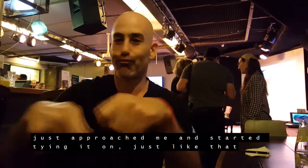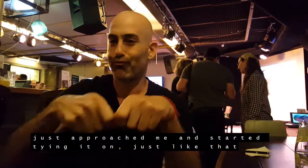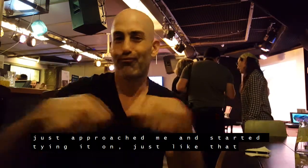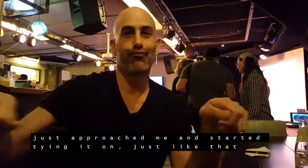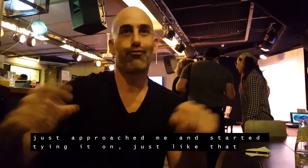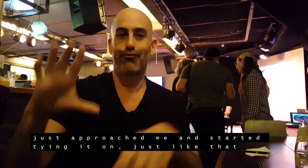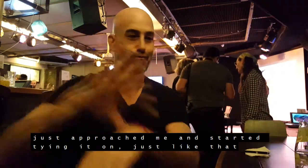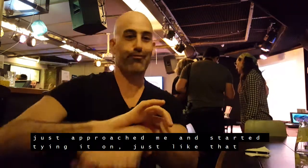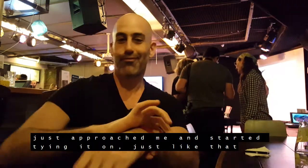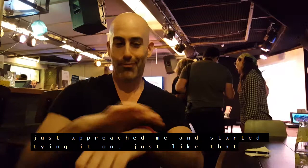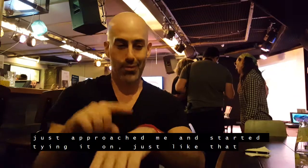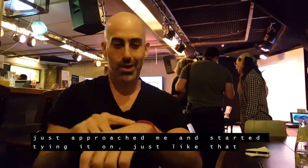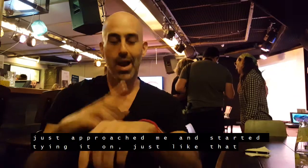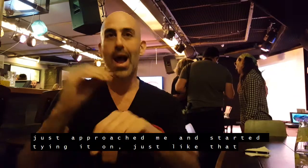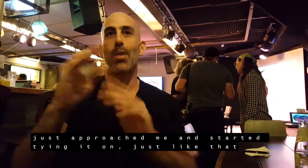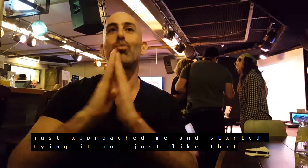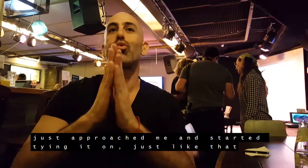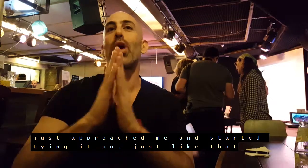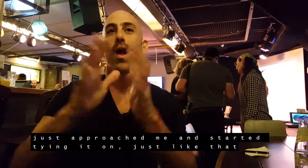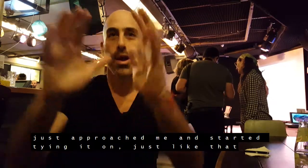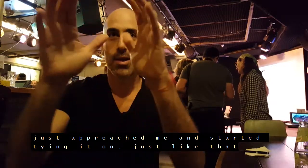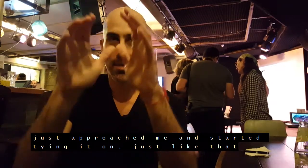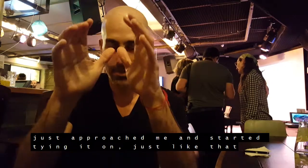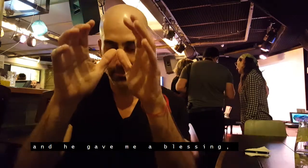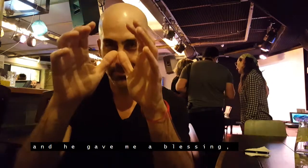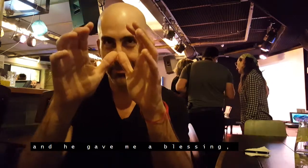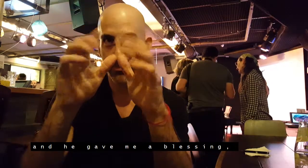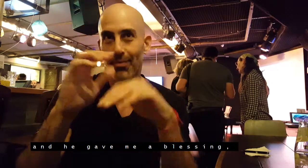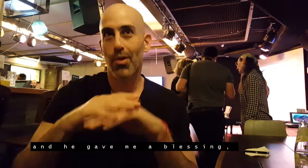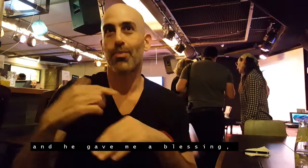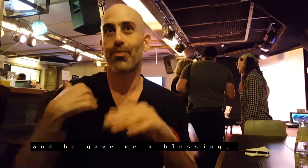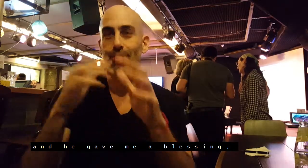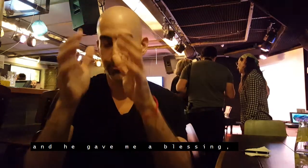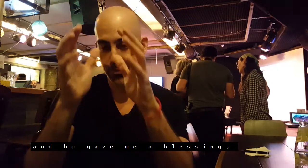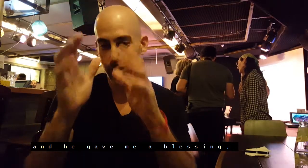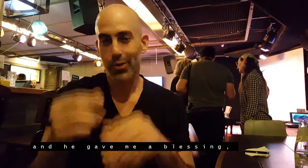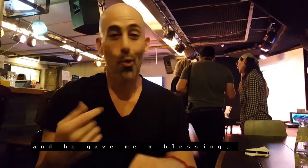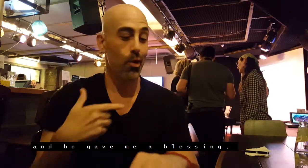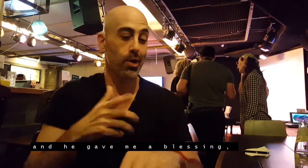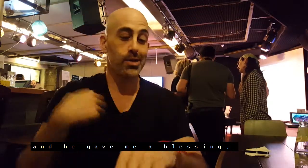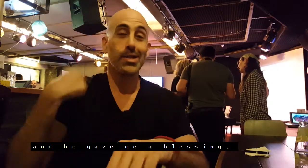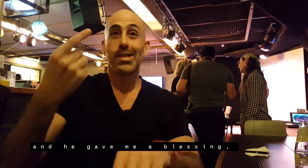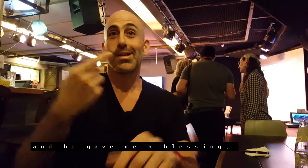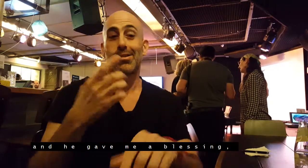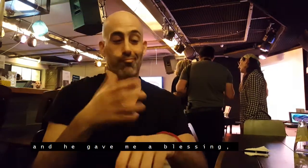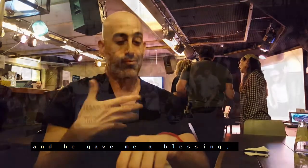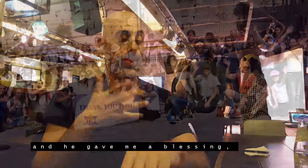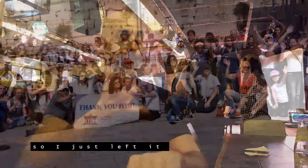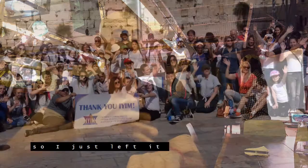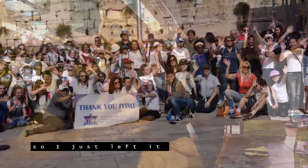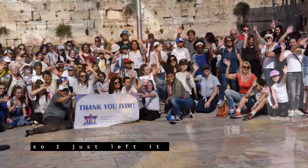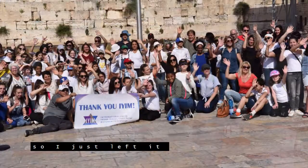started tying me on, just like that. And he gave me a blessing. So I just left